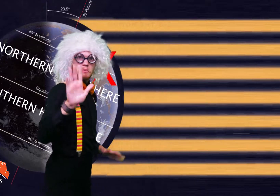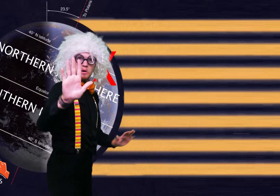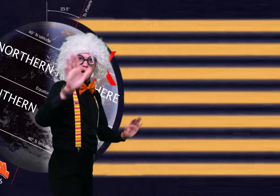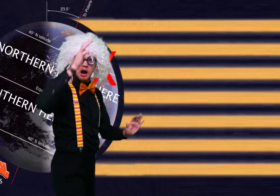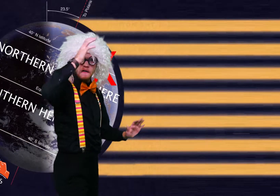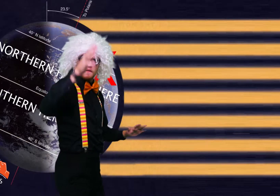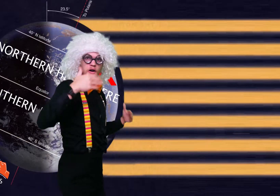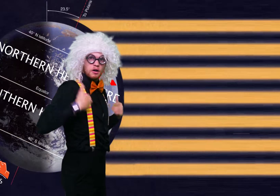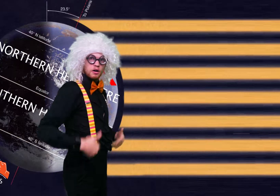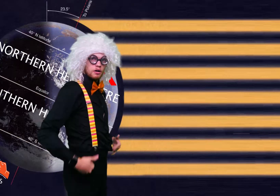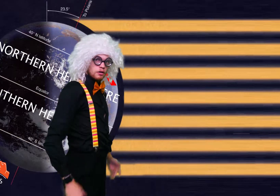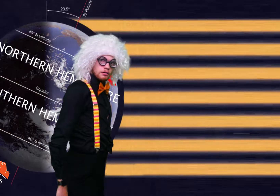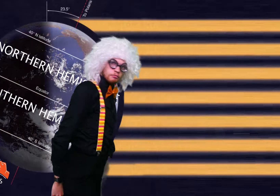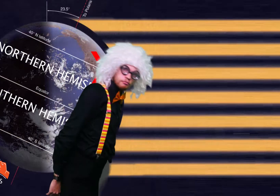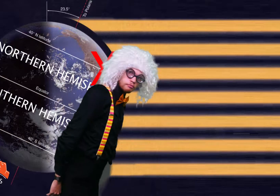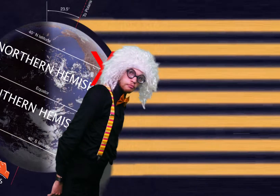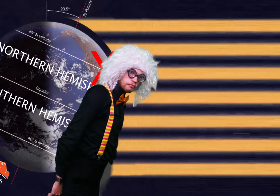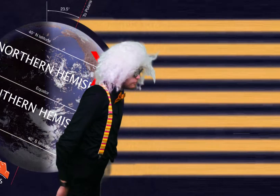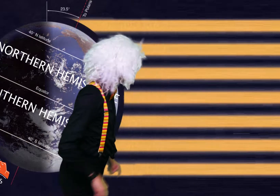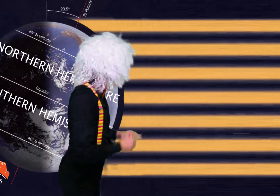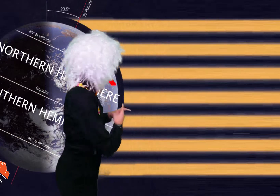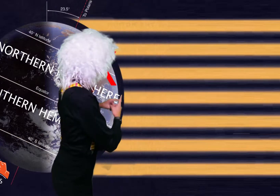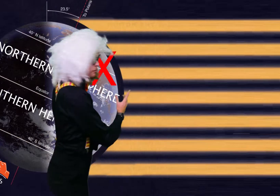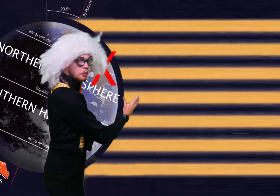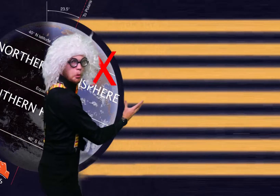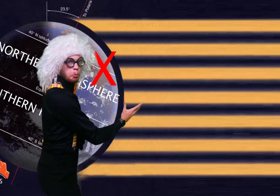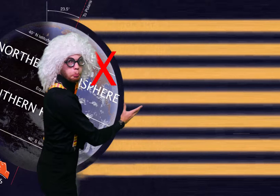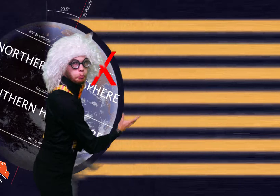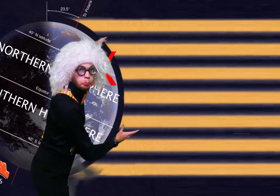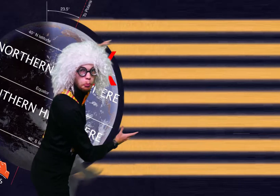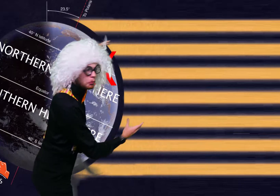Now, in the picture you see, which season is that?